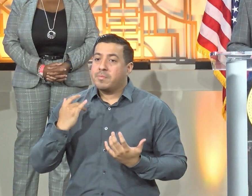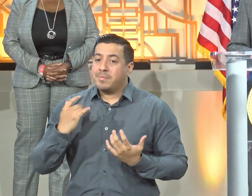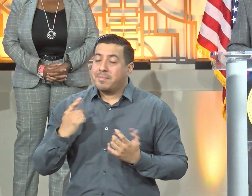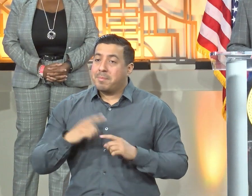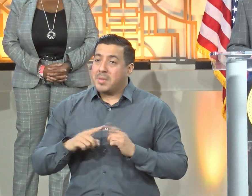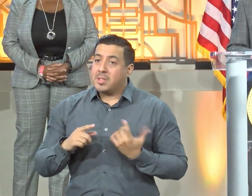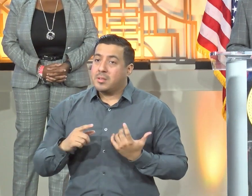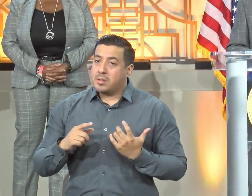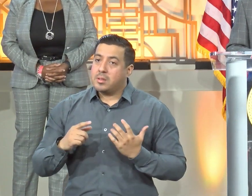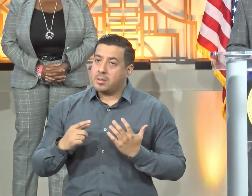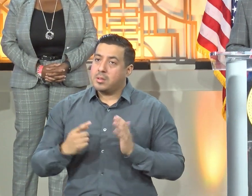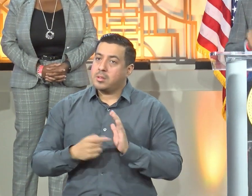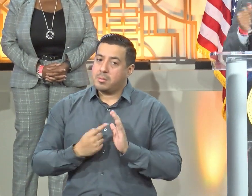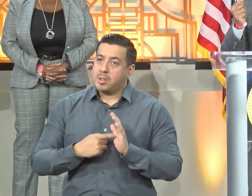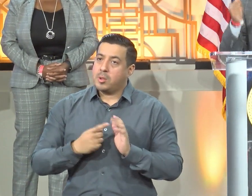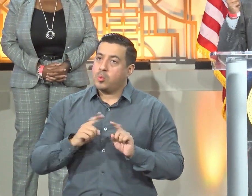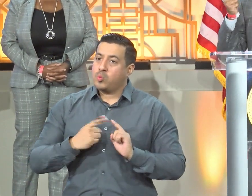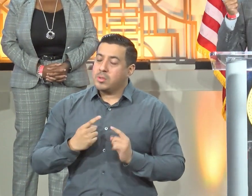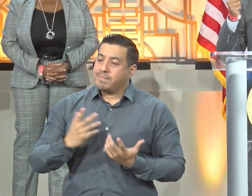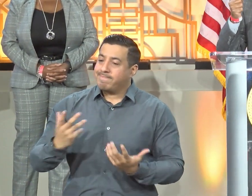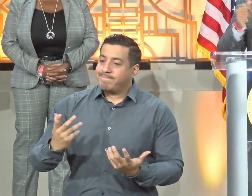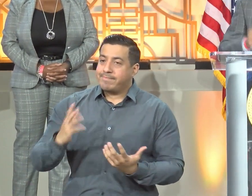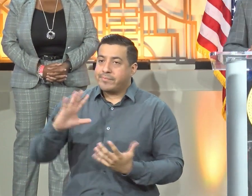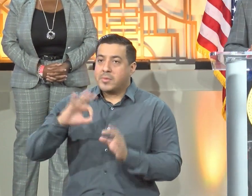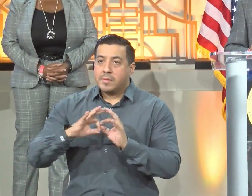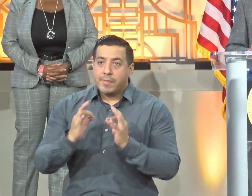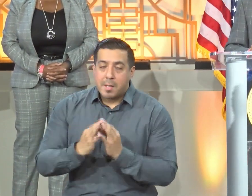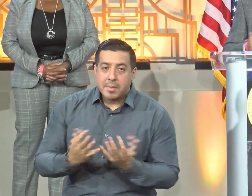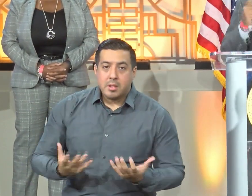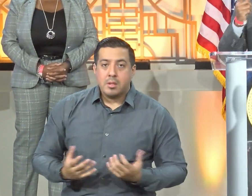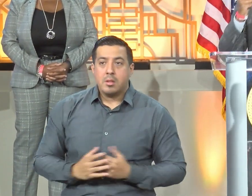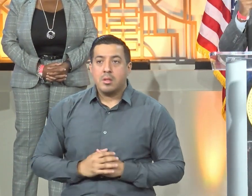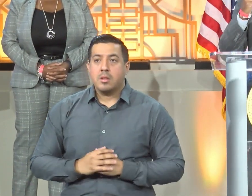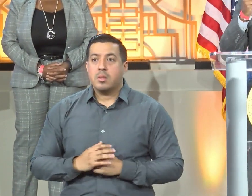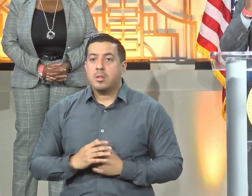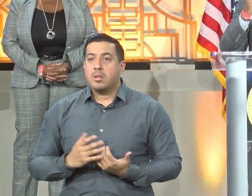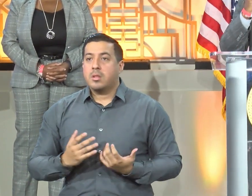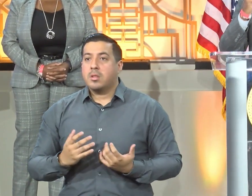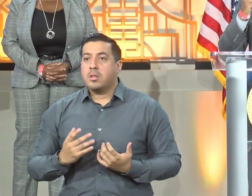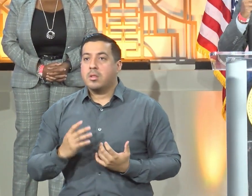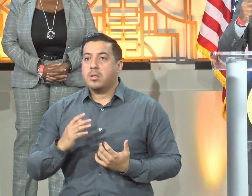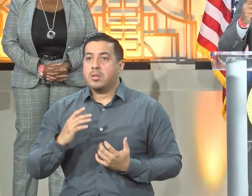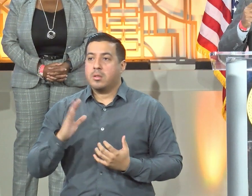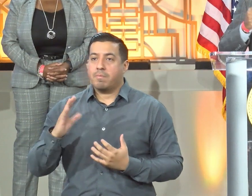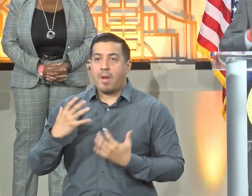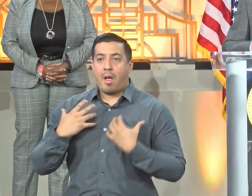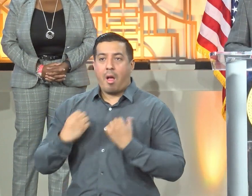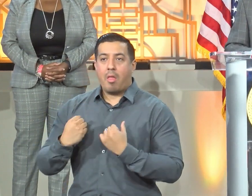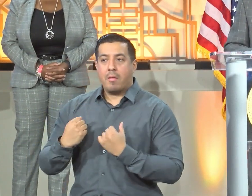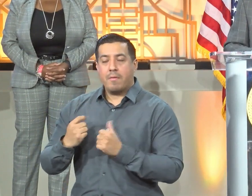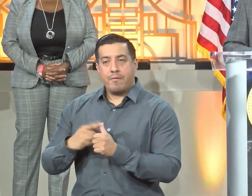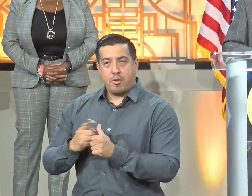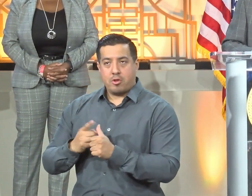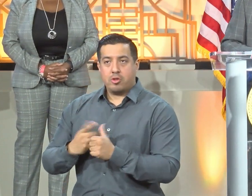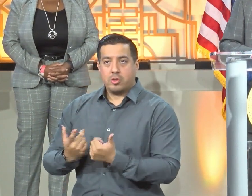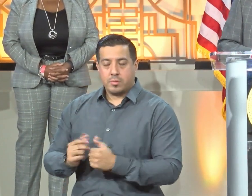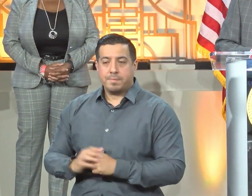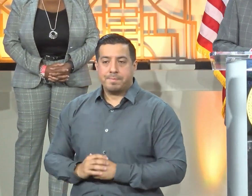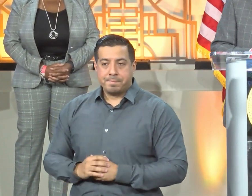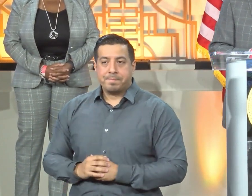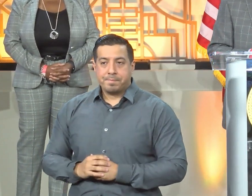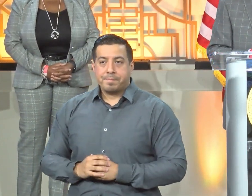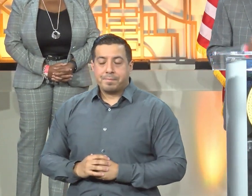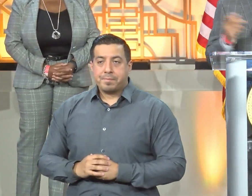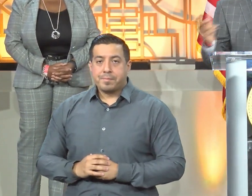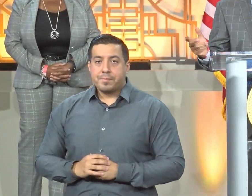time when your family and your own health must come first. And so,